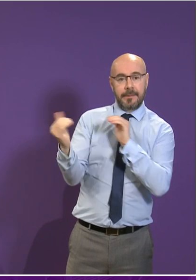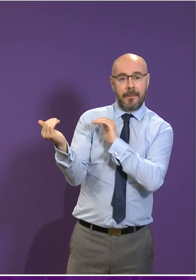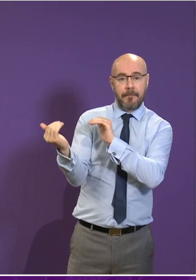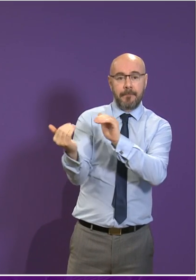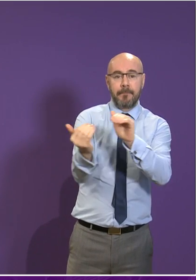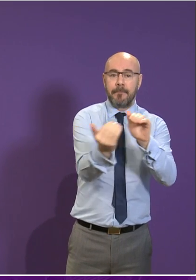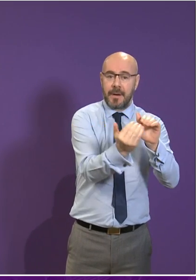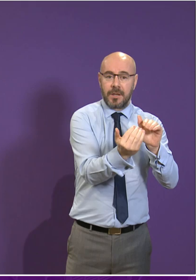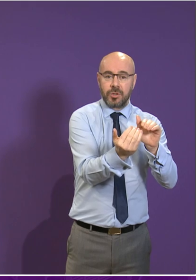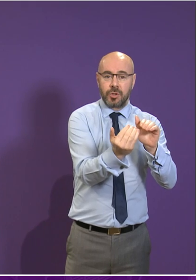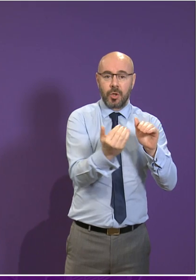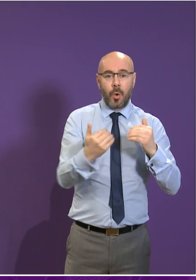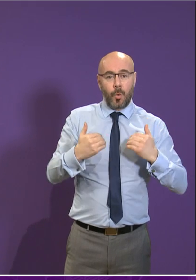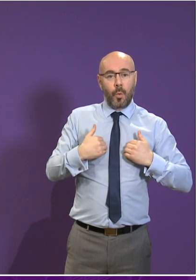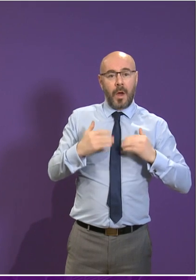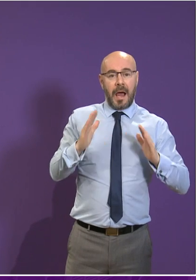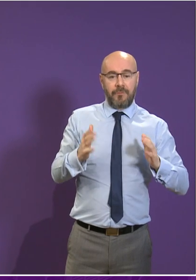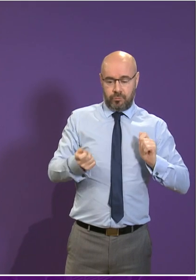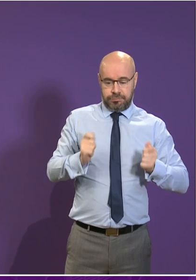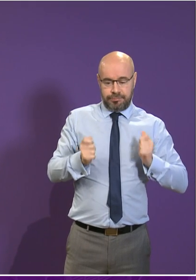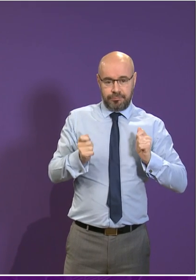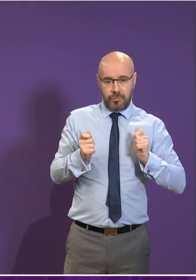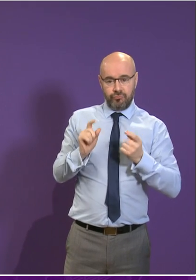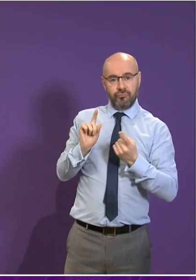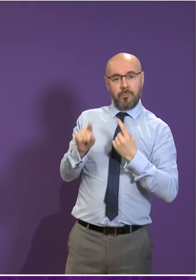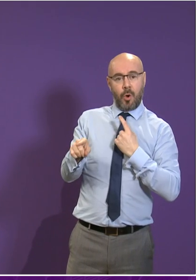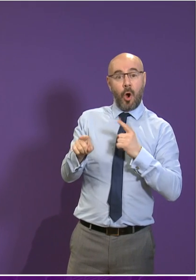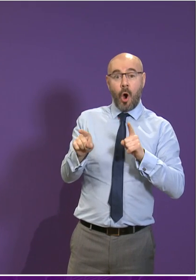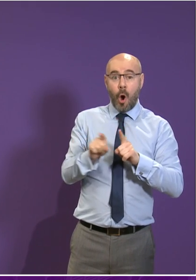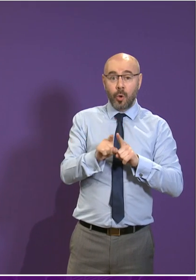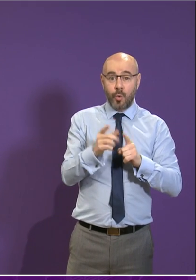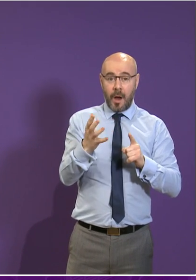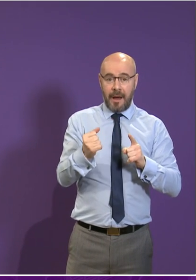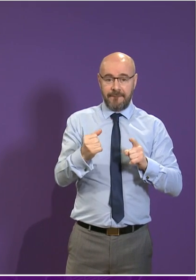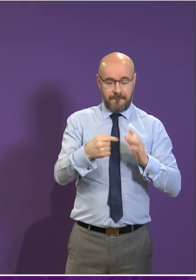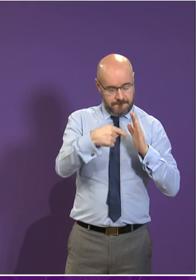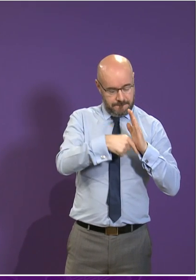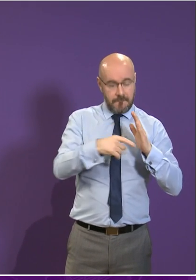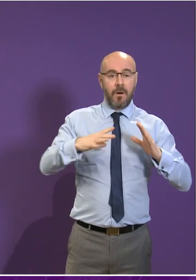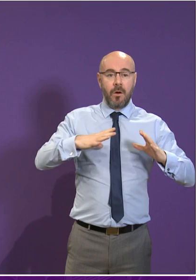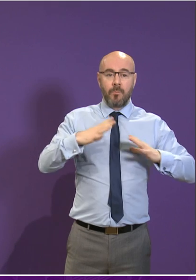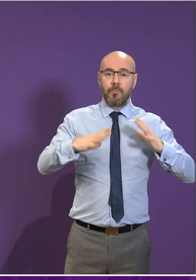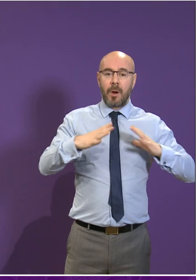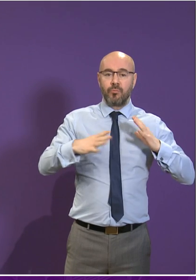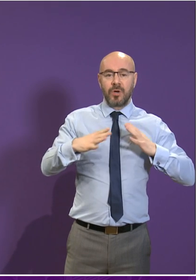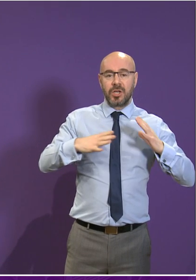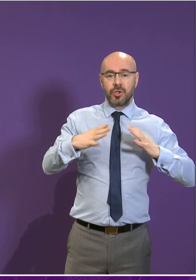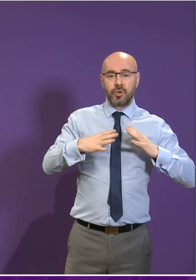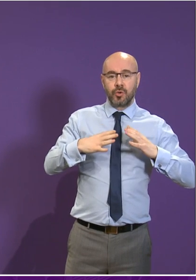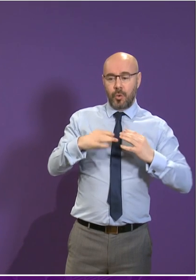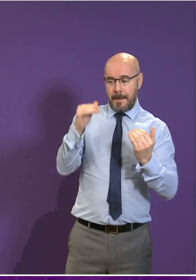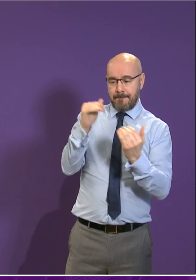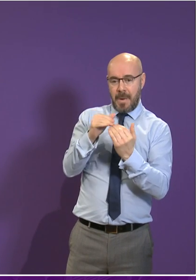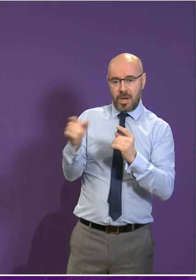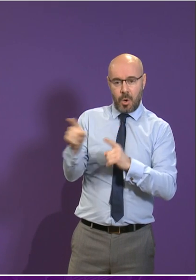And I think that needs to be responsive as well as preparatory on the kind of the wider range of needs.